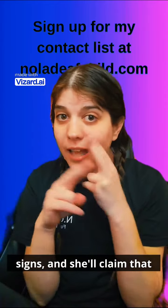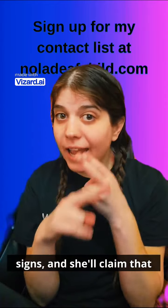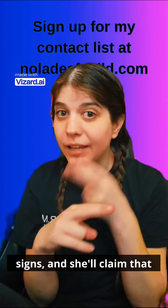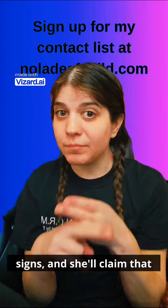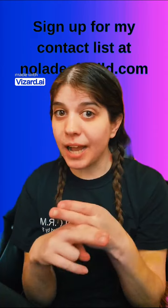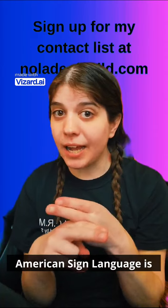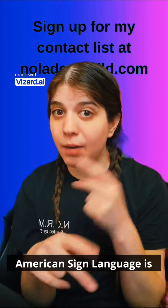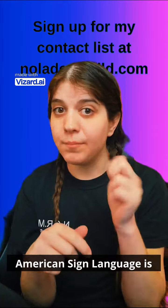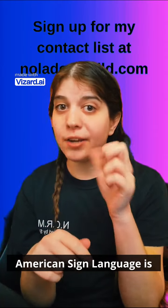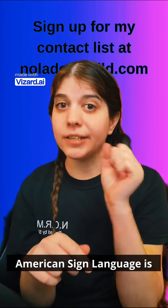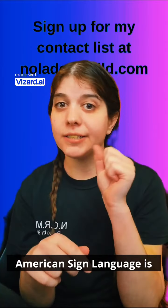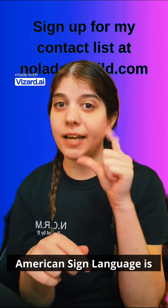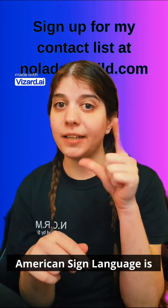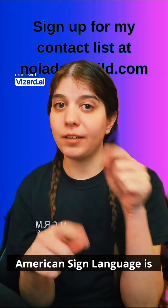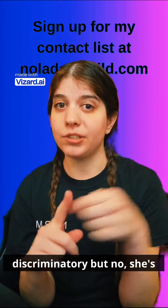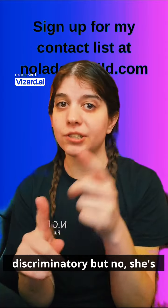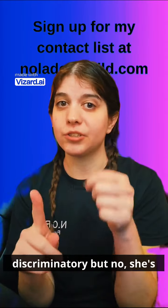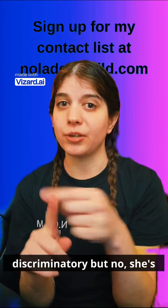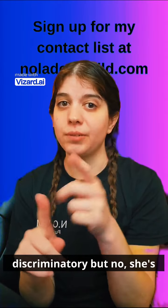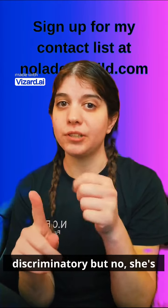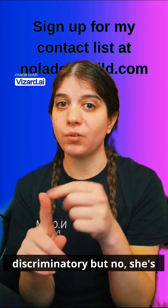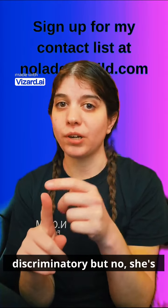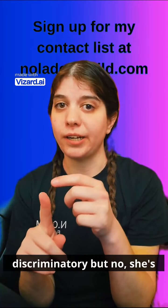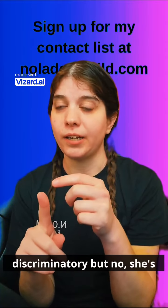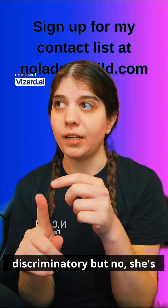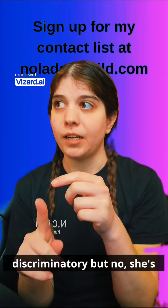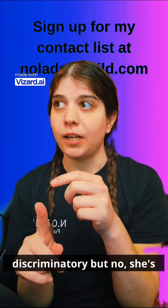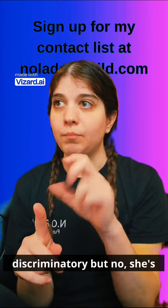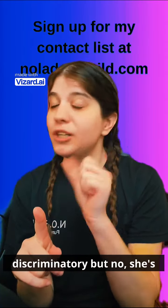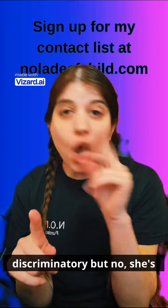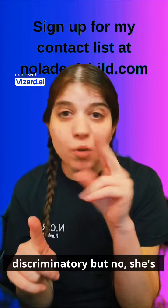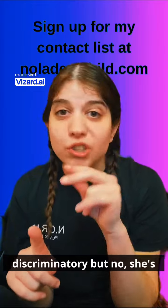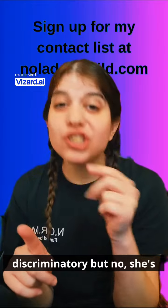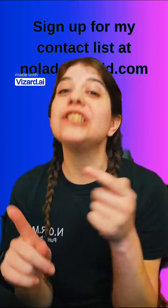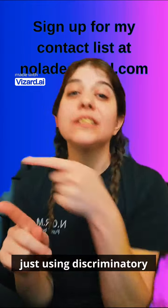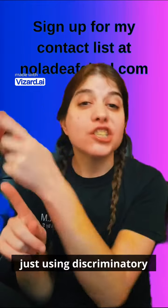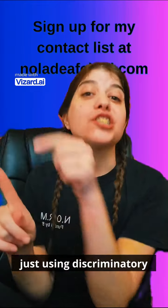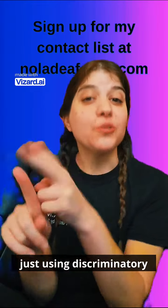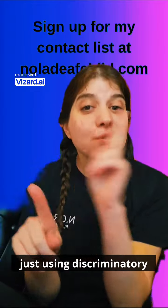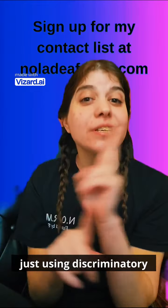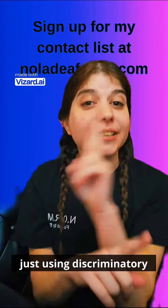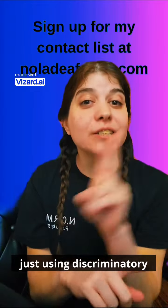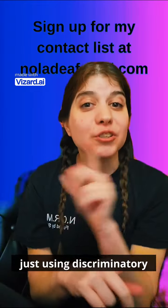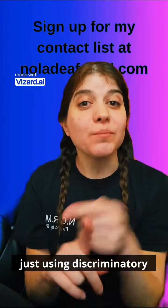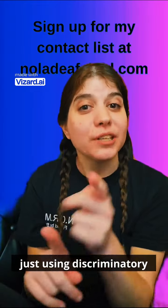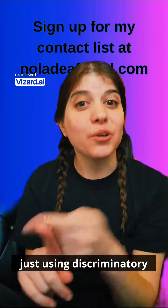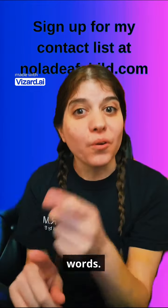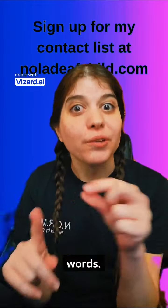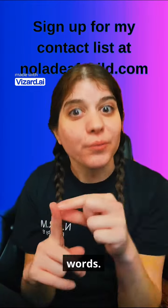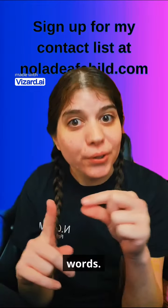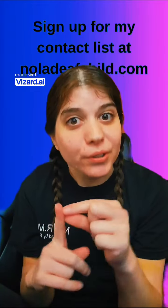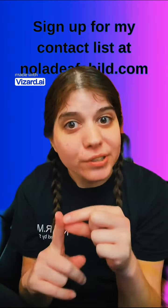claim that American Sign Language is discriminatory, but no, she's just using discriminatory words.